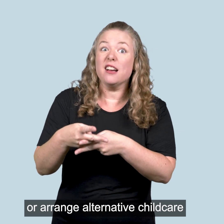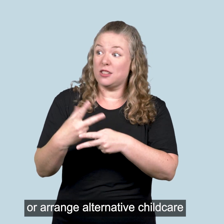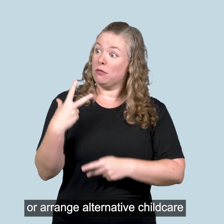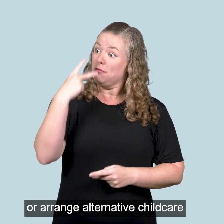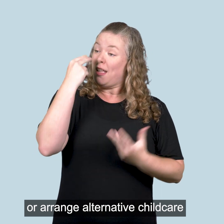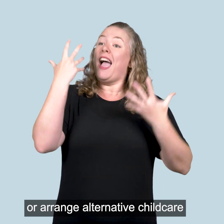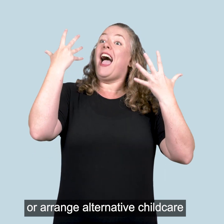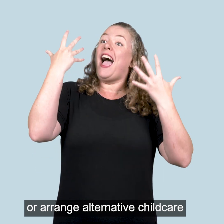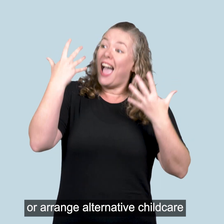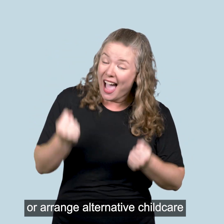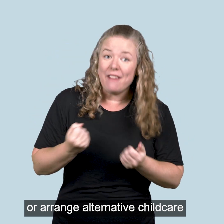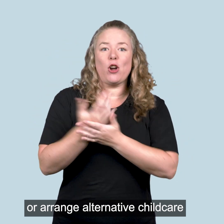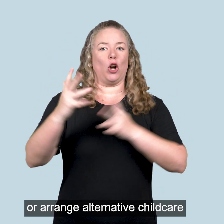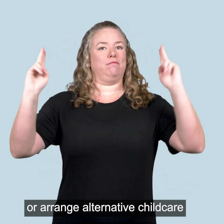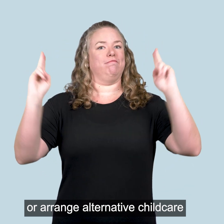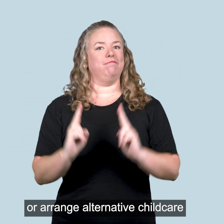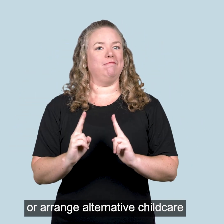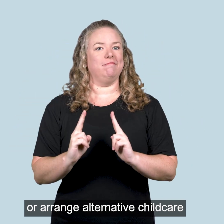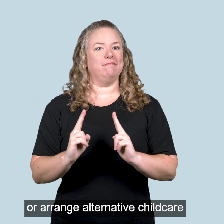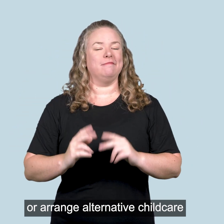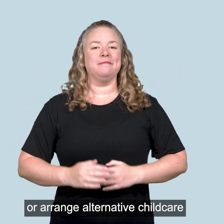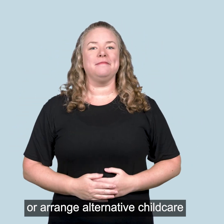arrange alternative childcare.